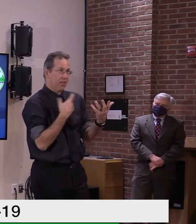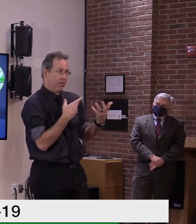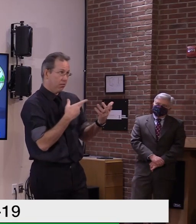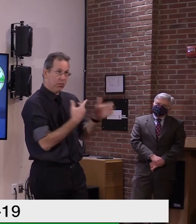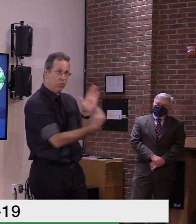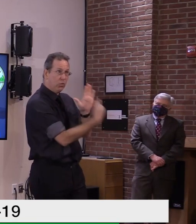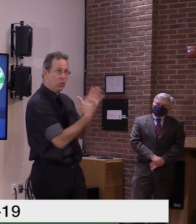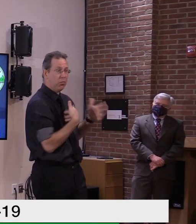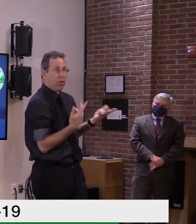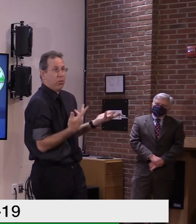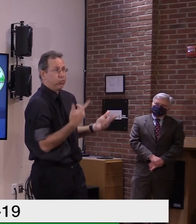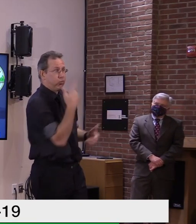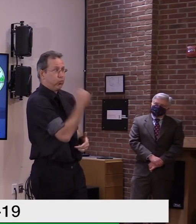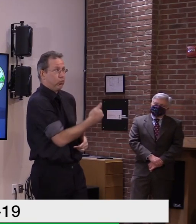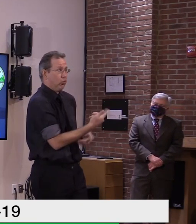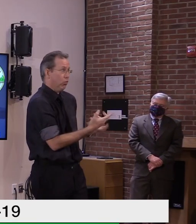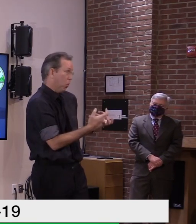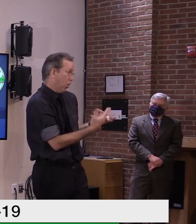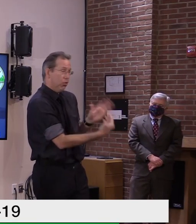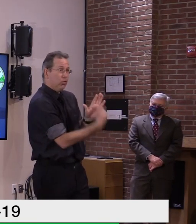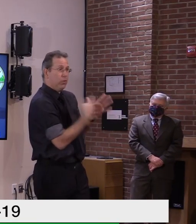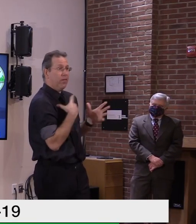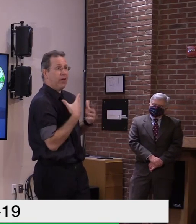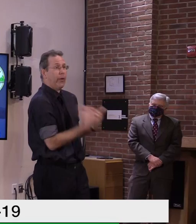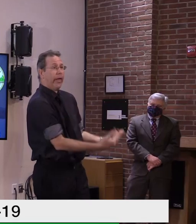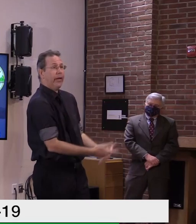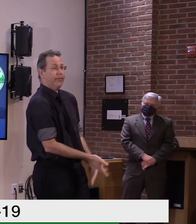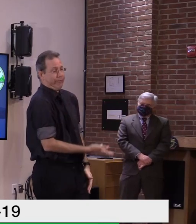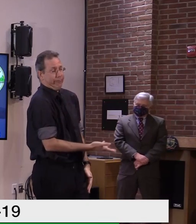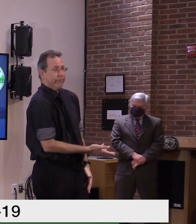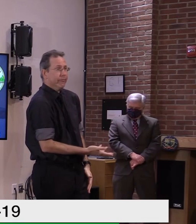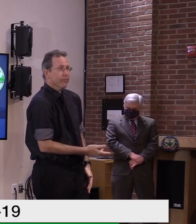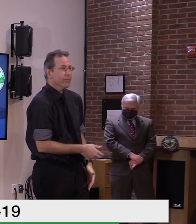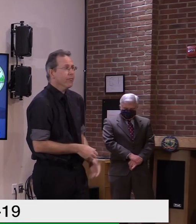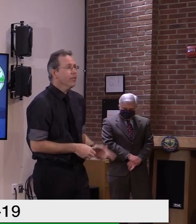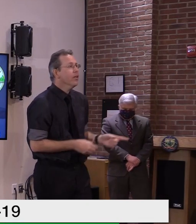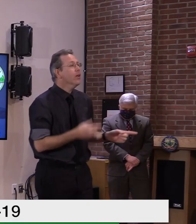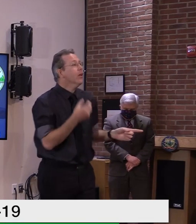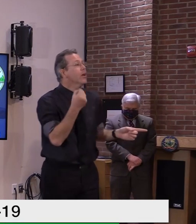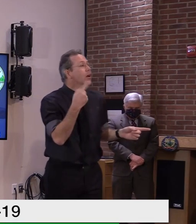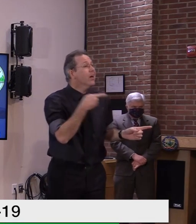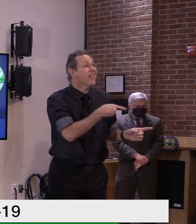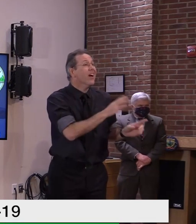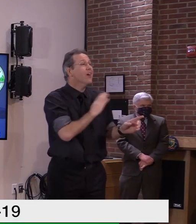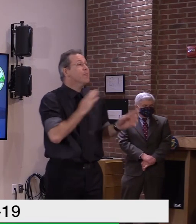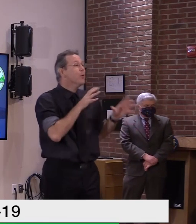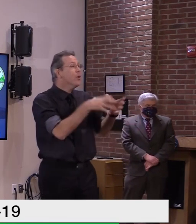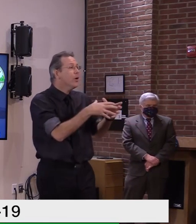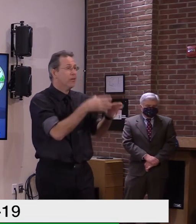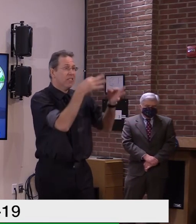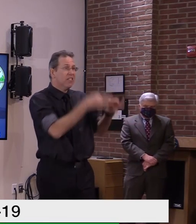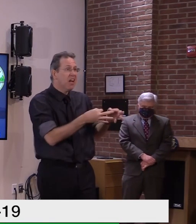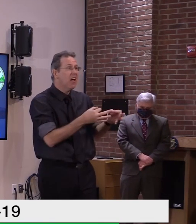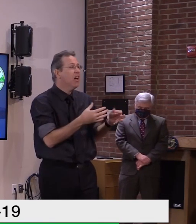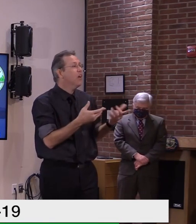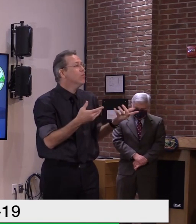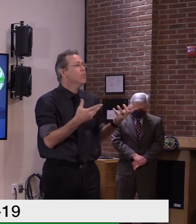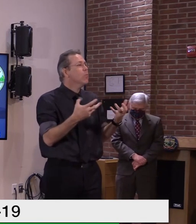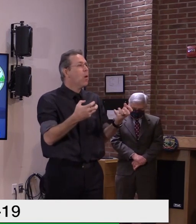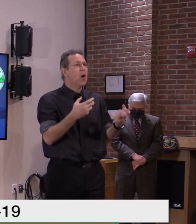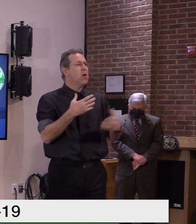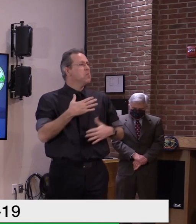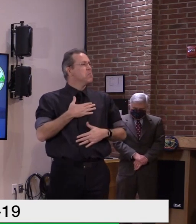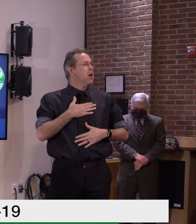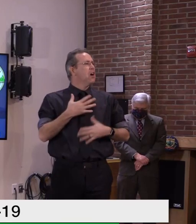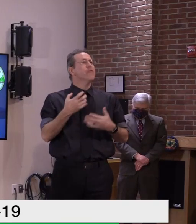just not. Their vote was to not adhere to the health emergency. But we feel we're